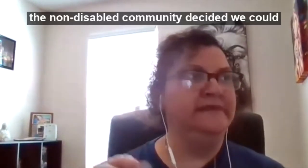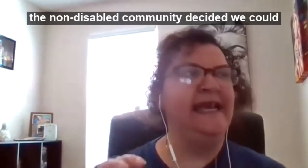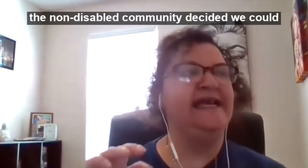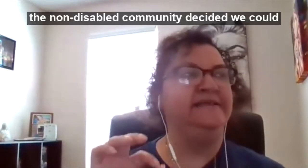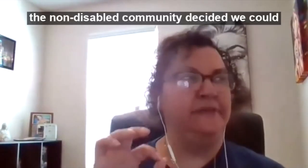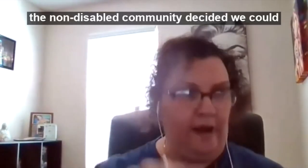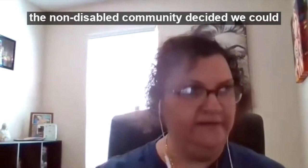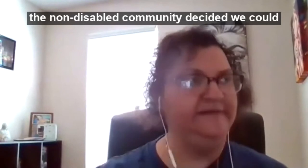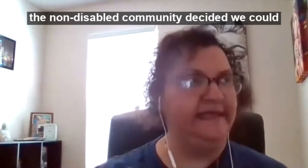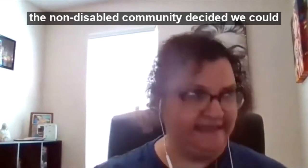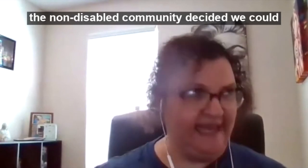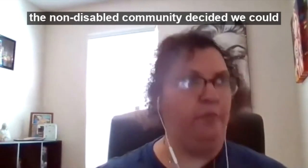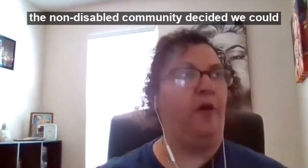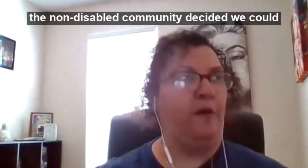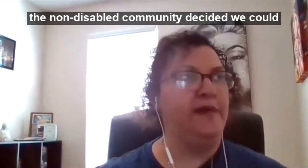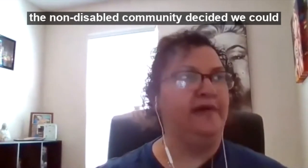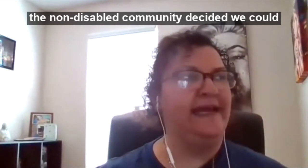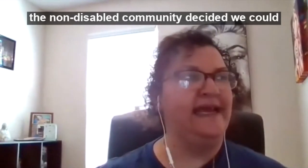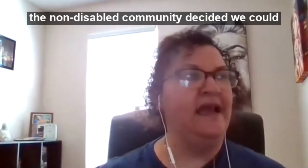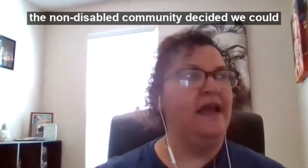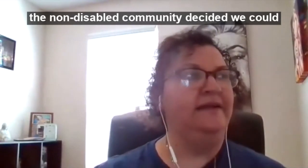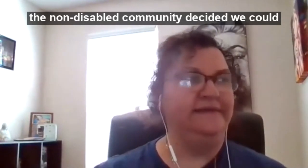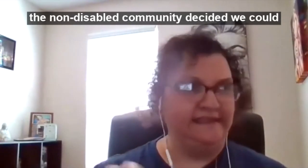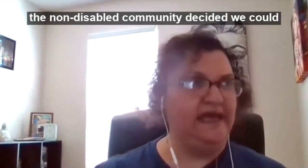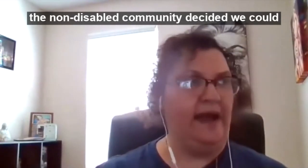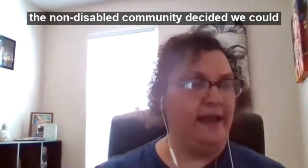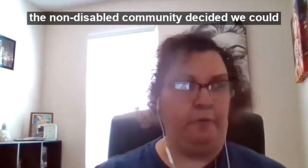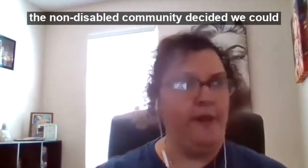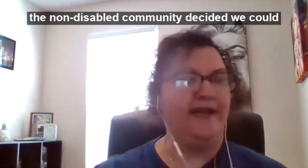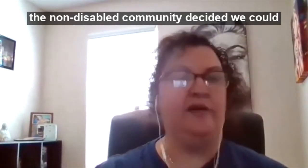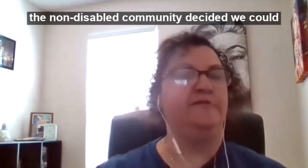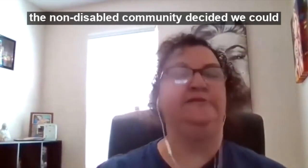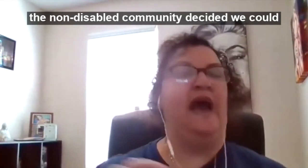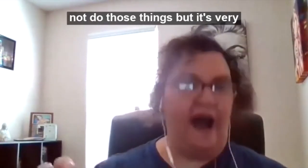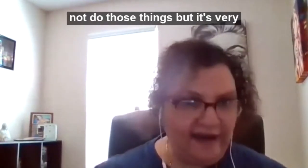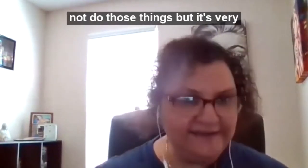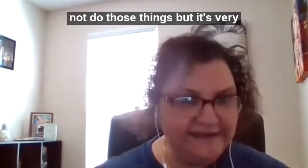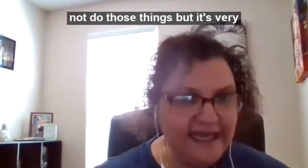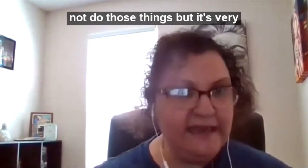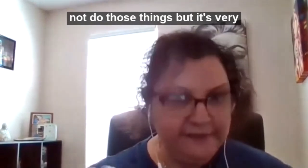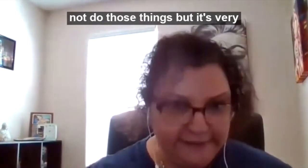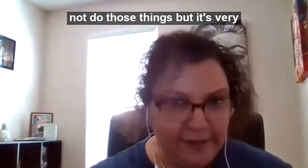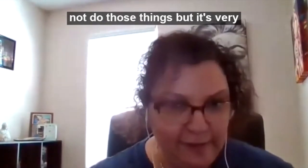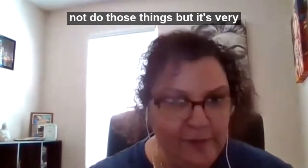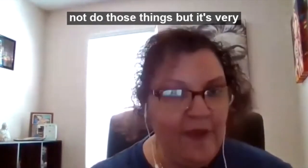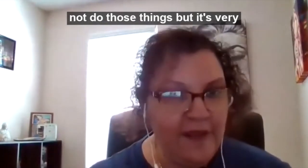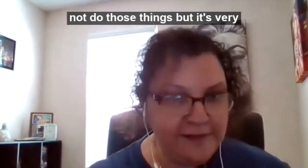the non-disabled community decided we could not do